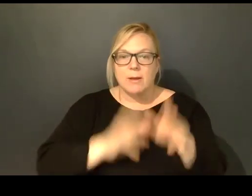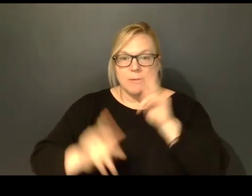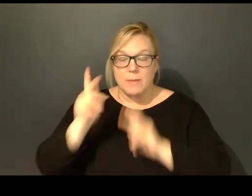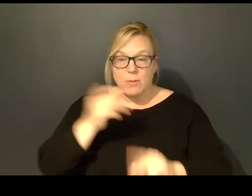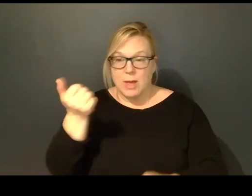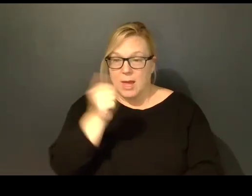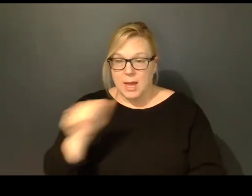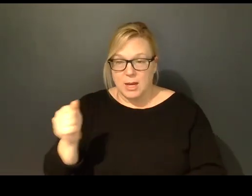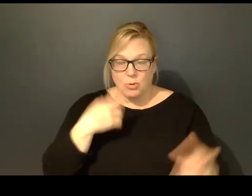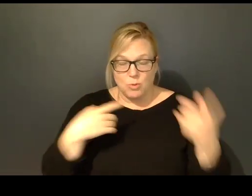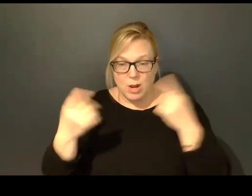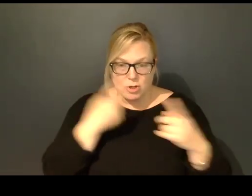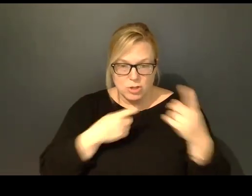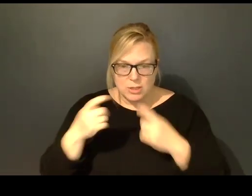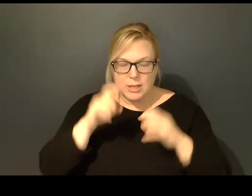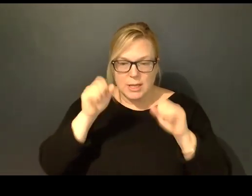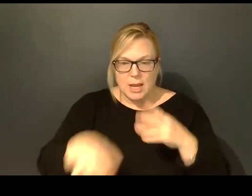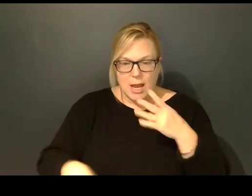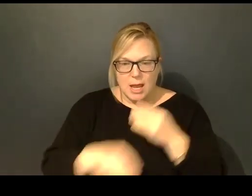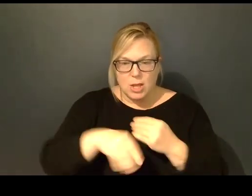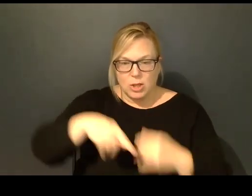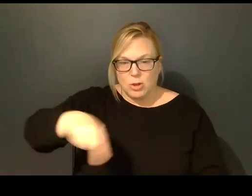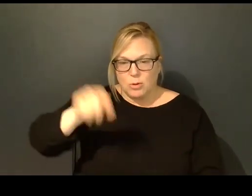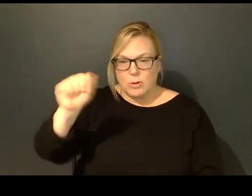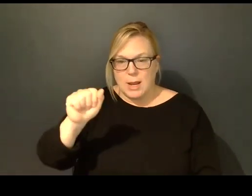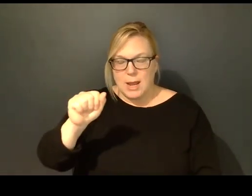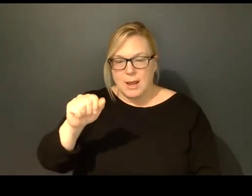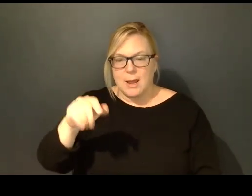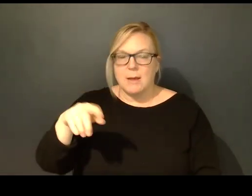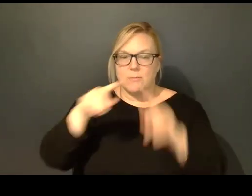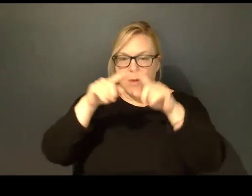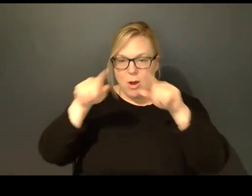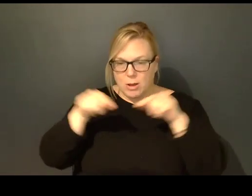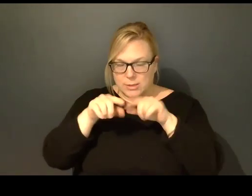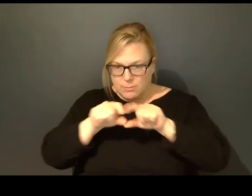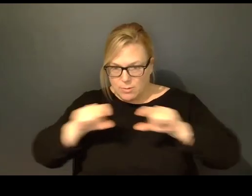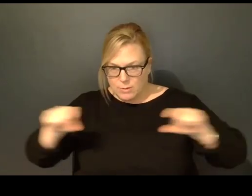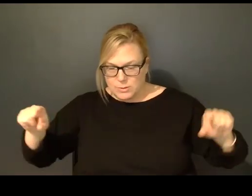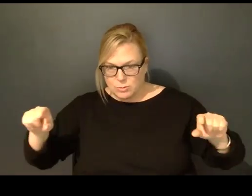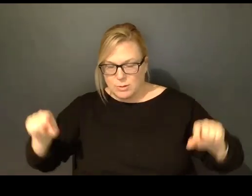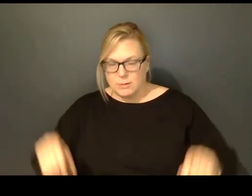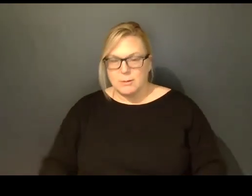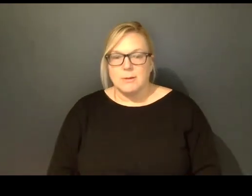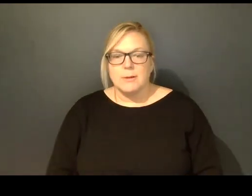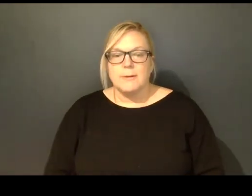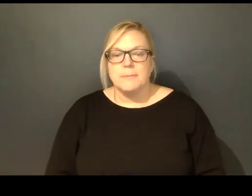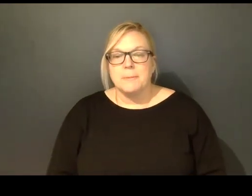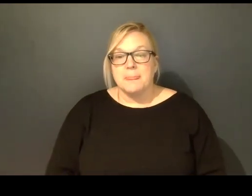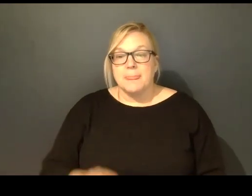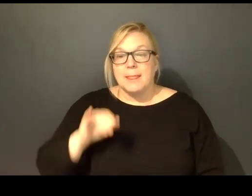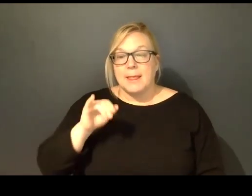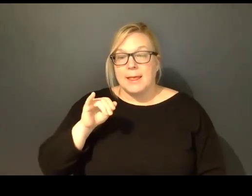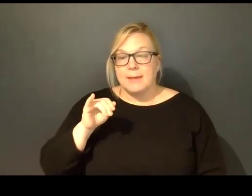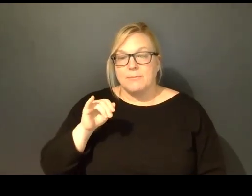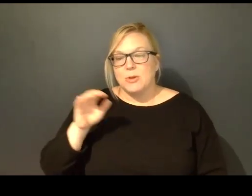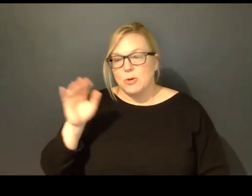within the Q&A box, which you'll find at the bottom of the screen. And I should say also, if you can't use your mouse, you can tab